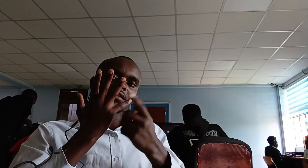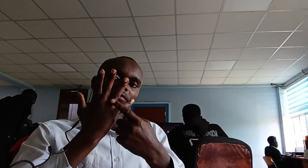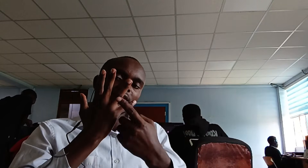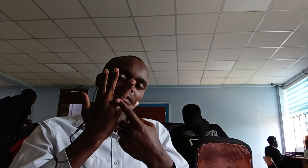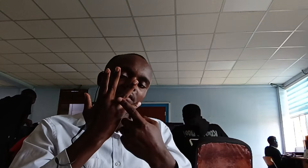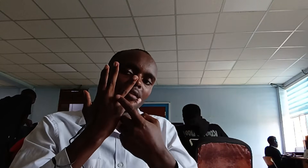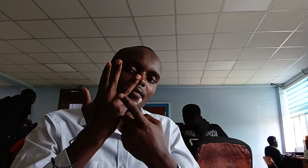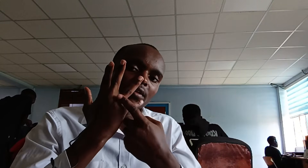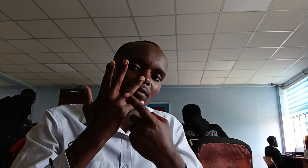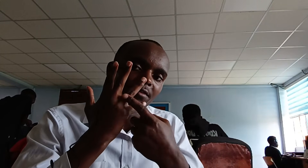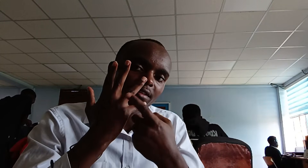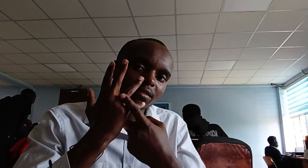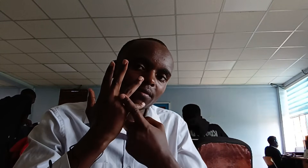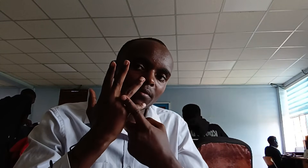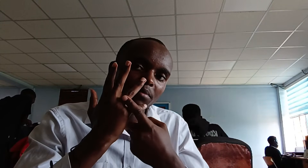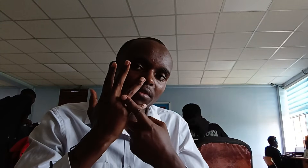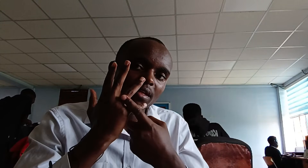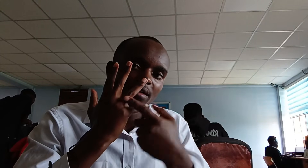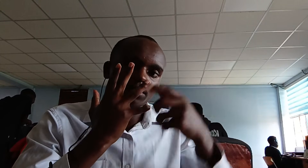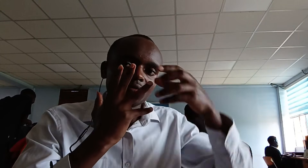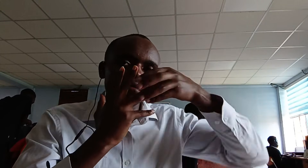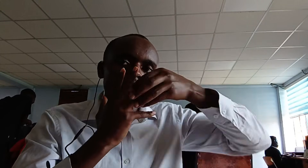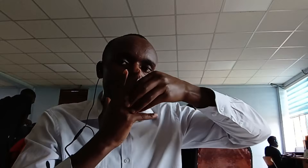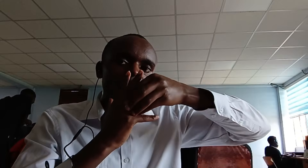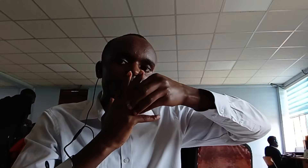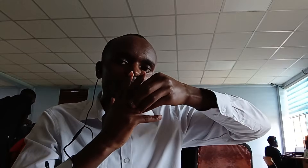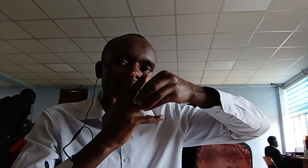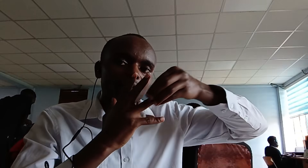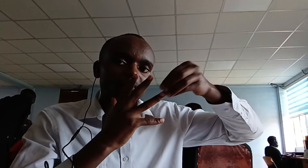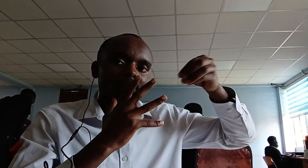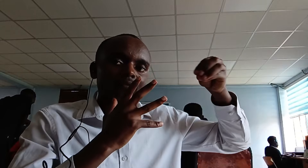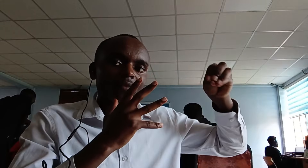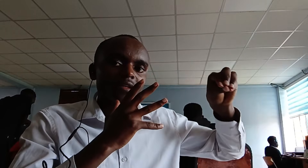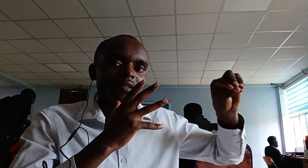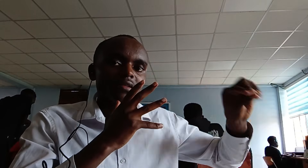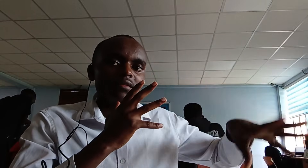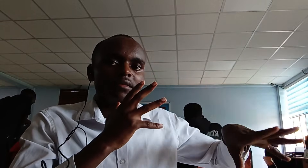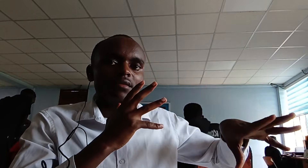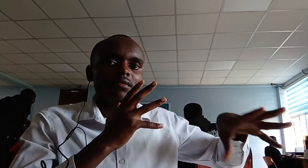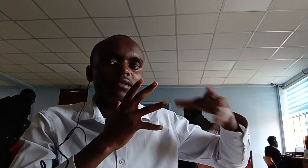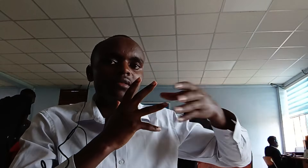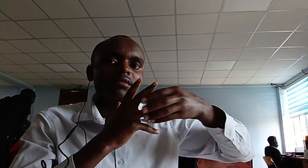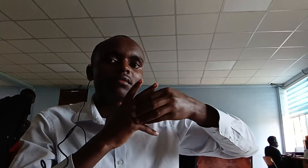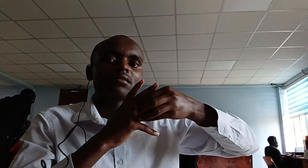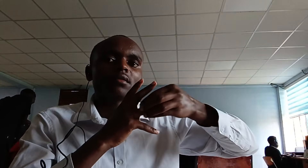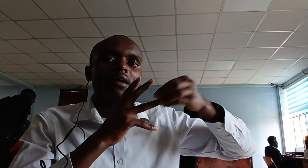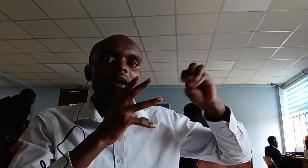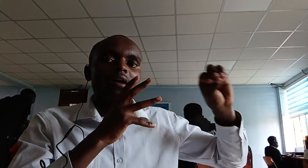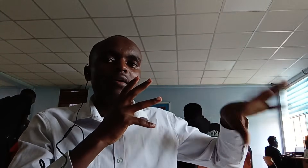one is the finger which you put the ring, so you remove the ring. Then throw it.